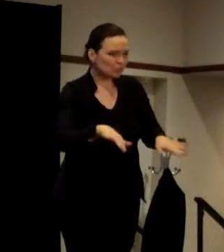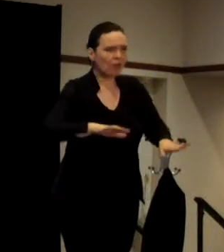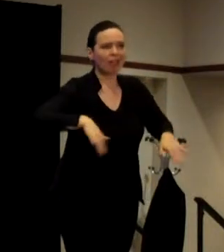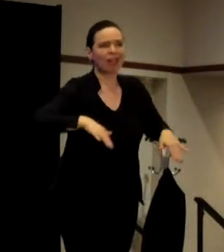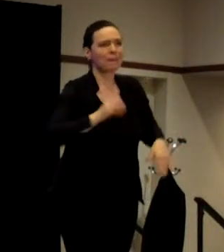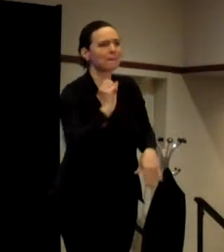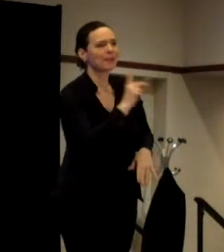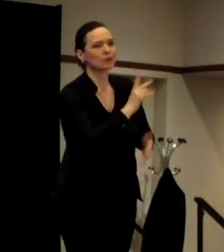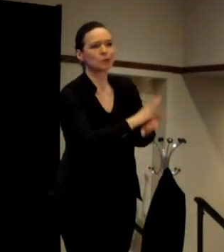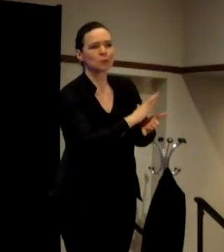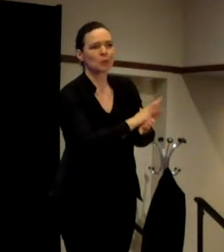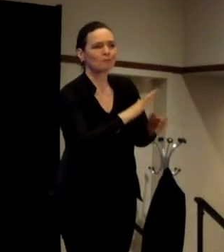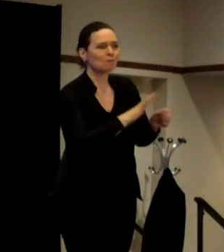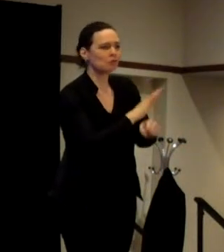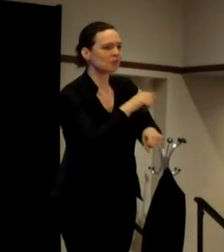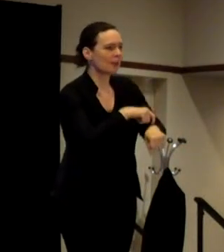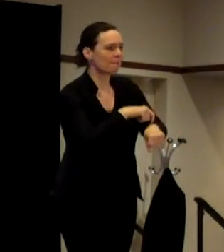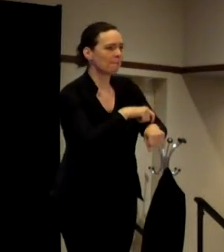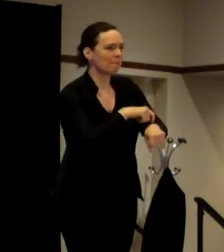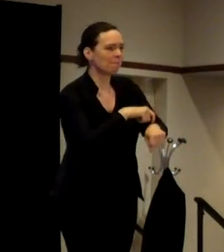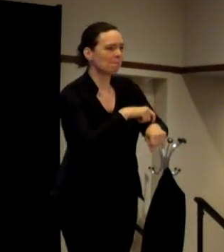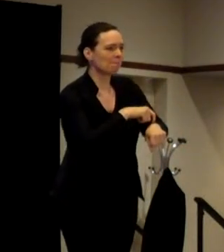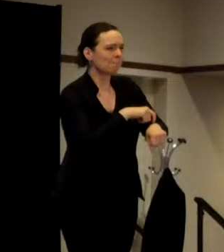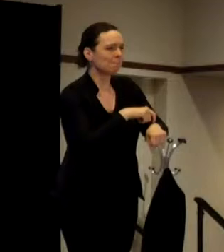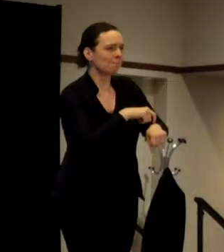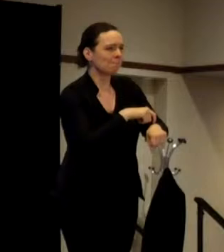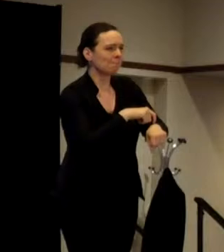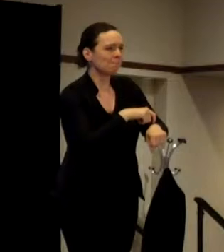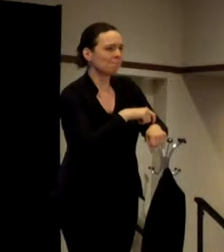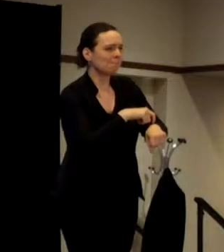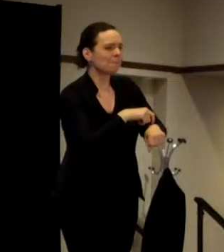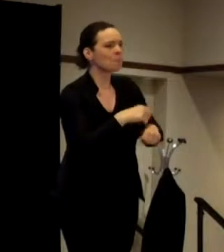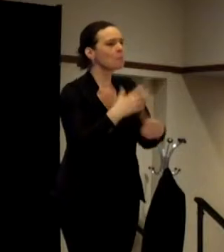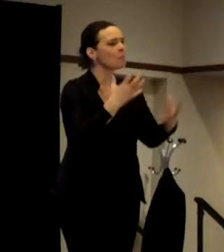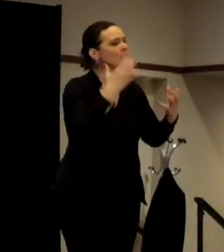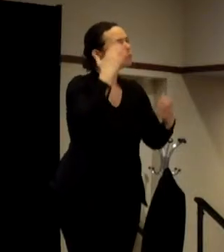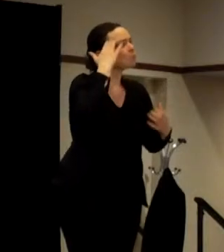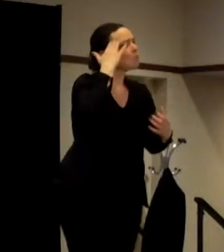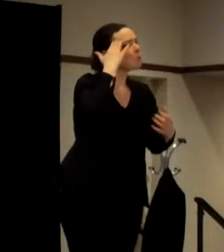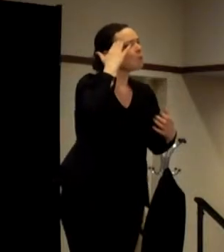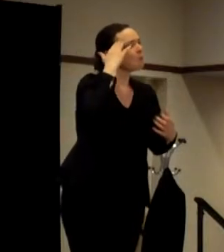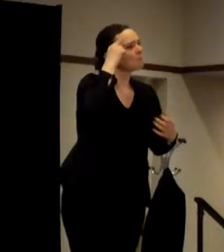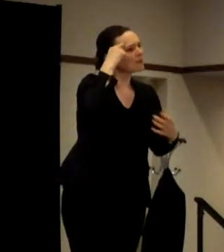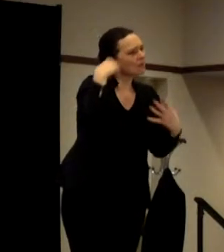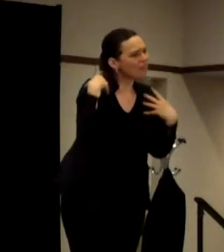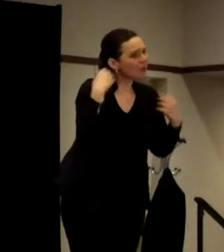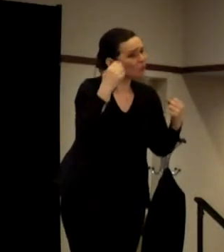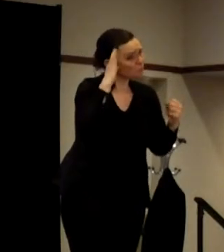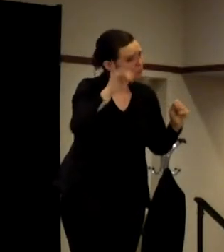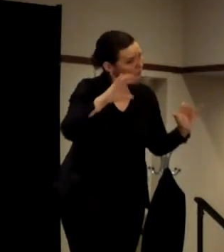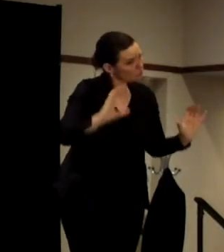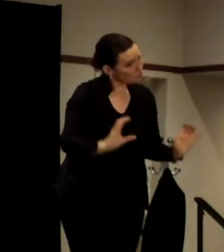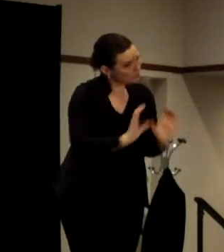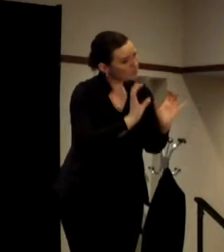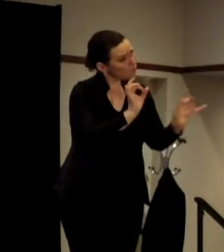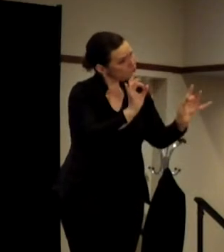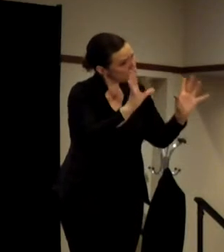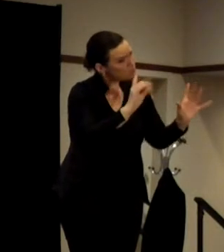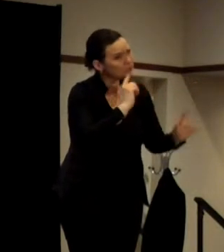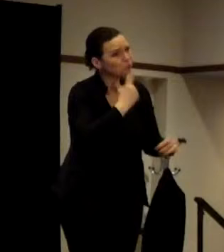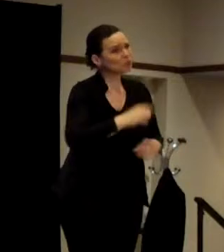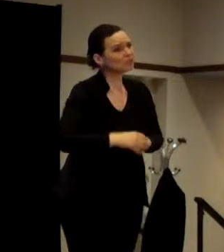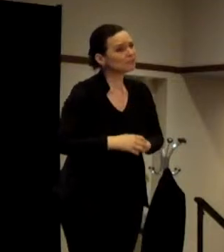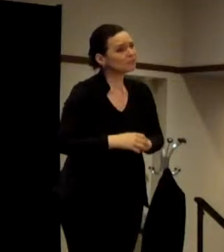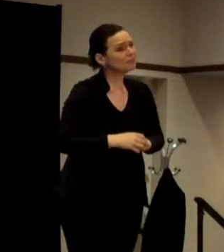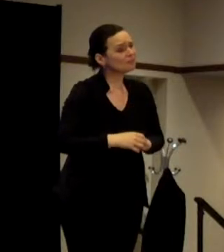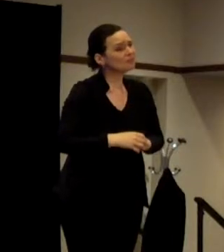done. But we know mental health is a huge crisis, right? So we're going to do some things to address that. We